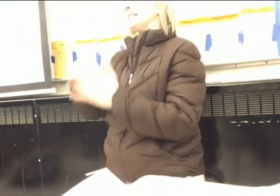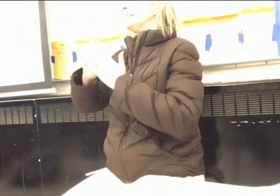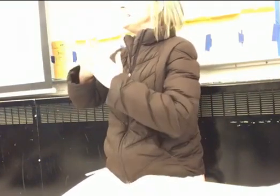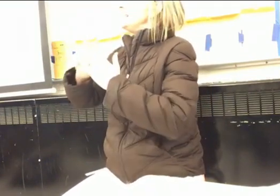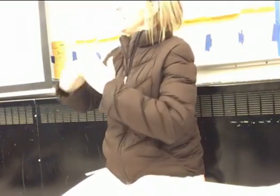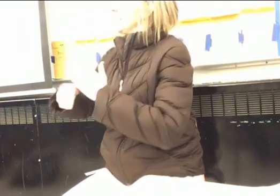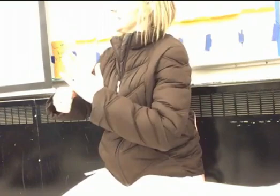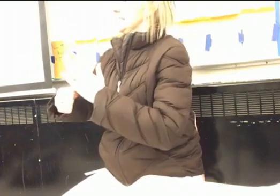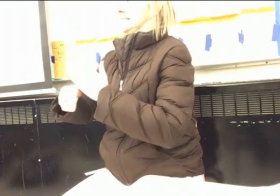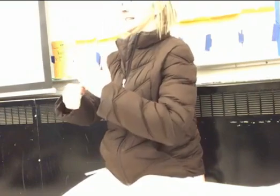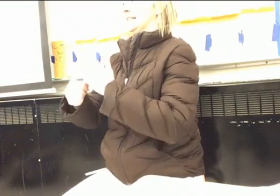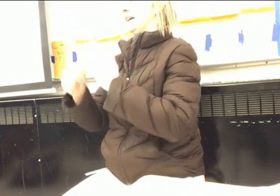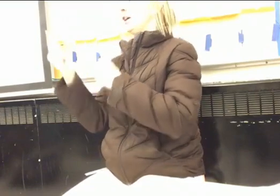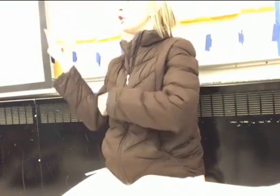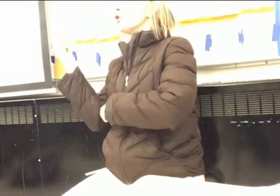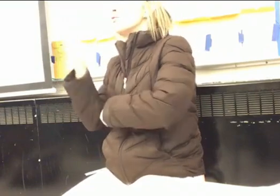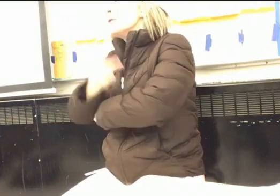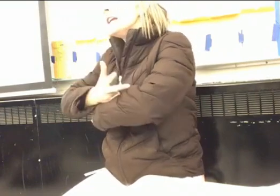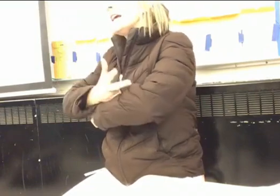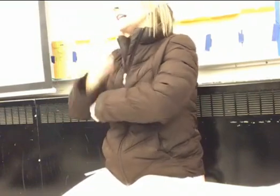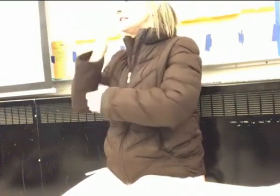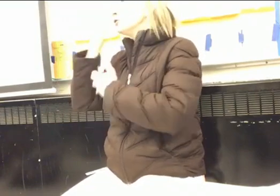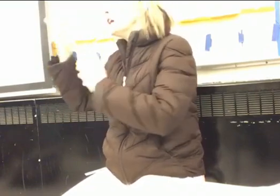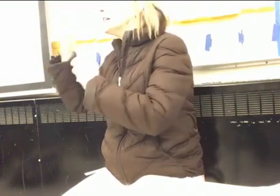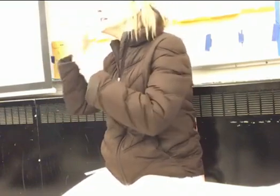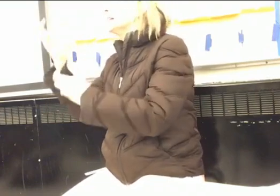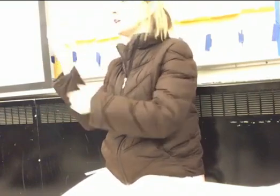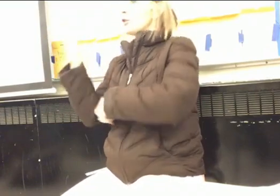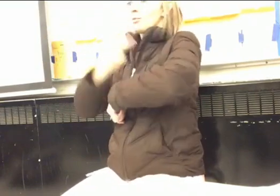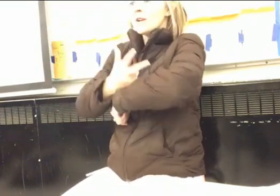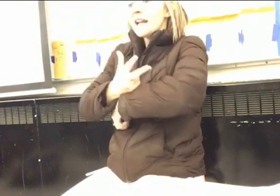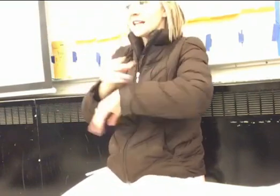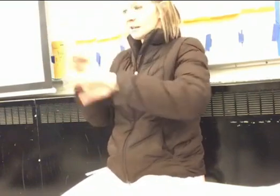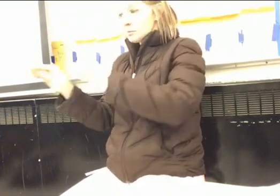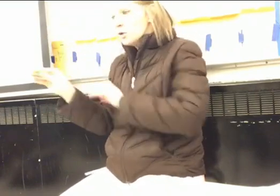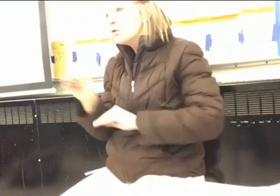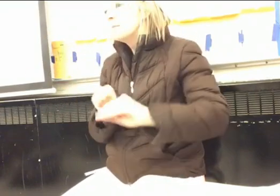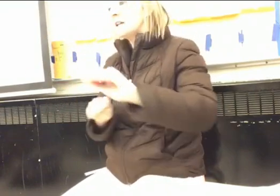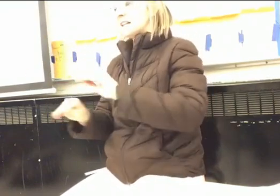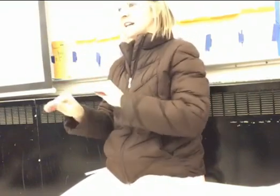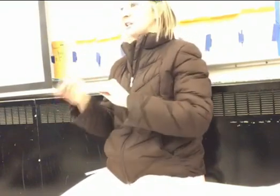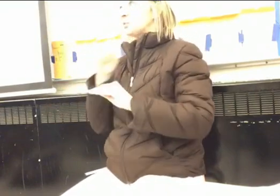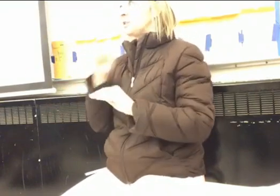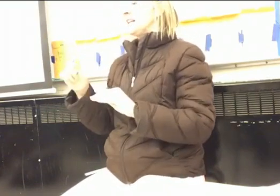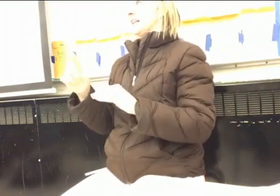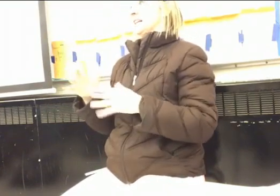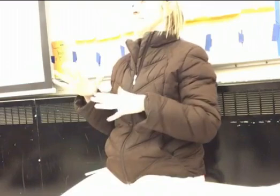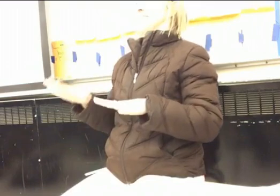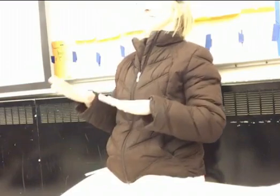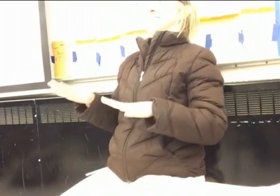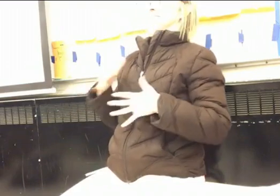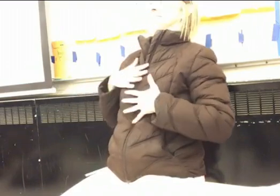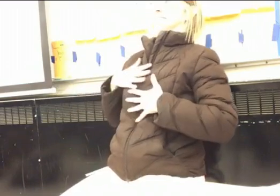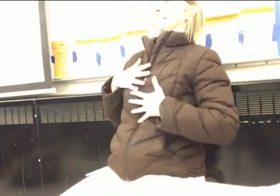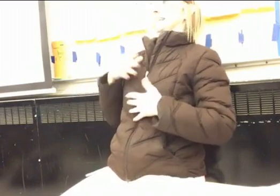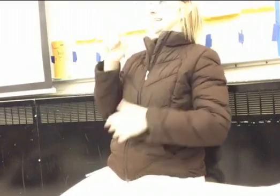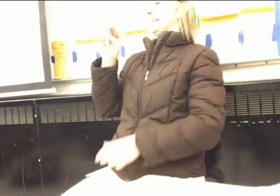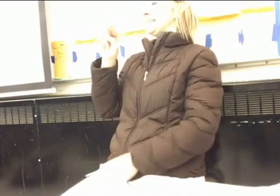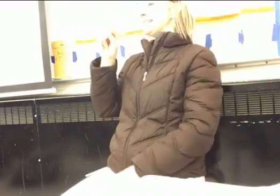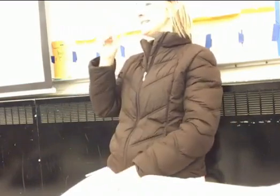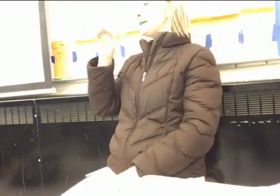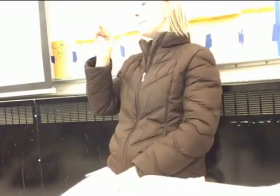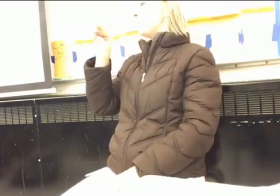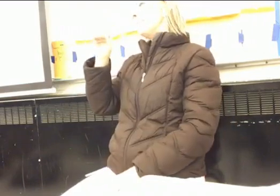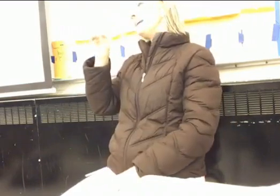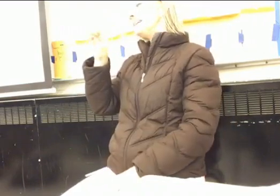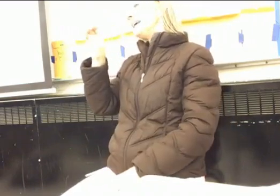dance. It's like 3 days of chanting, 3 days of movement, and it's pretty intimidating. Unfortunately, for the natives, this is what